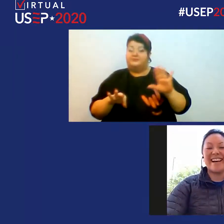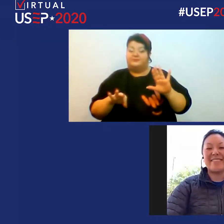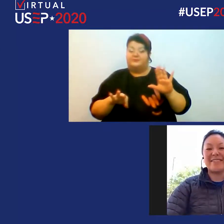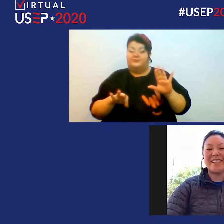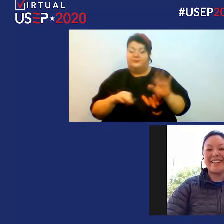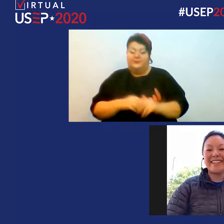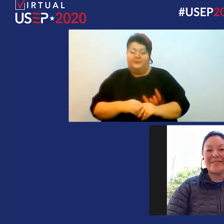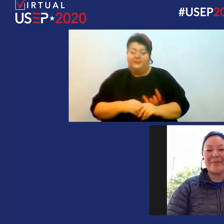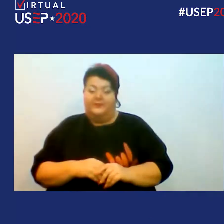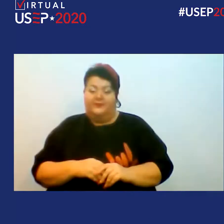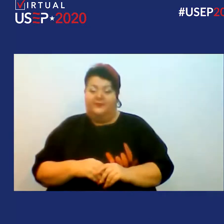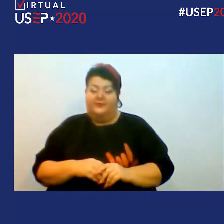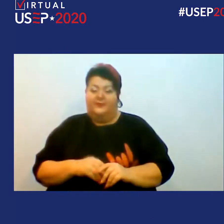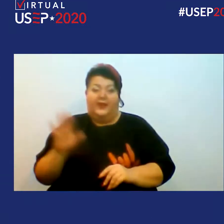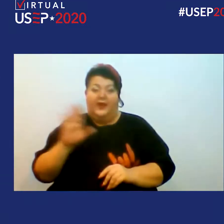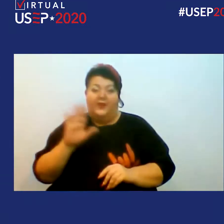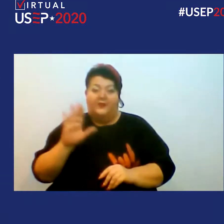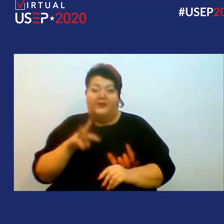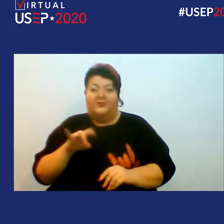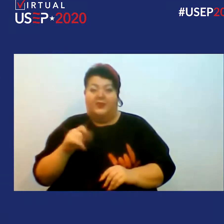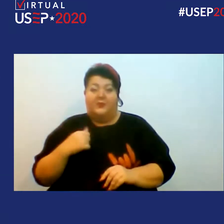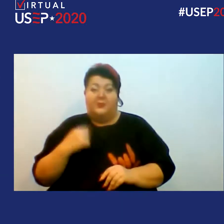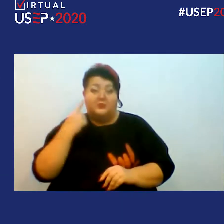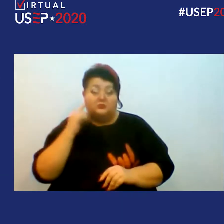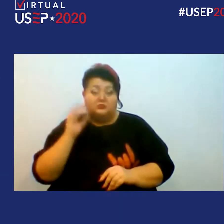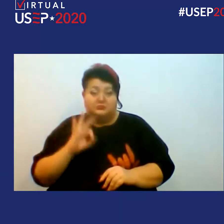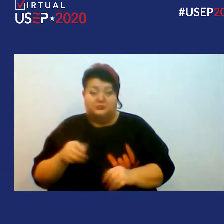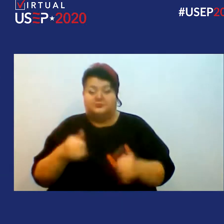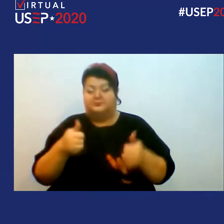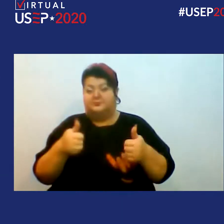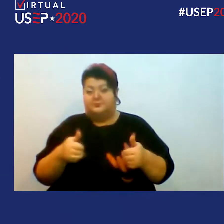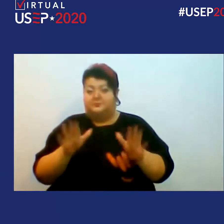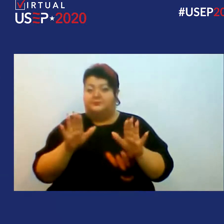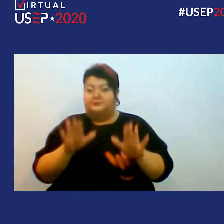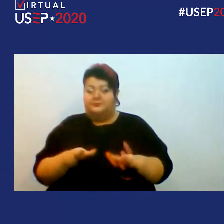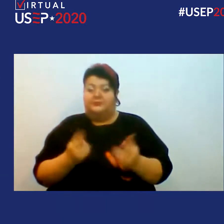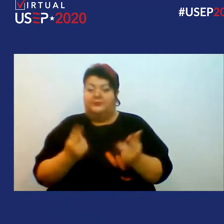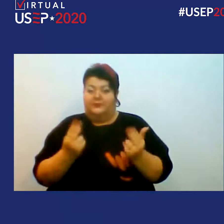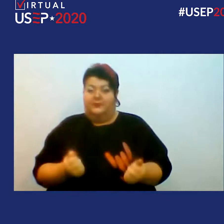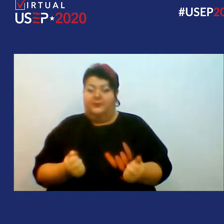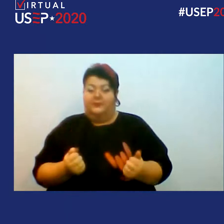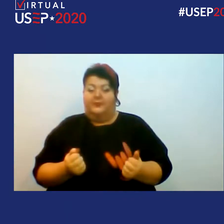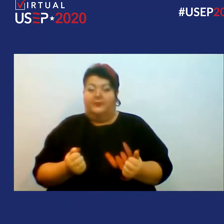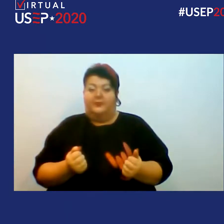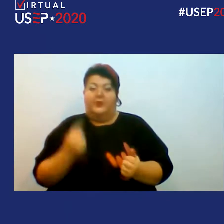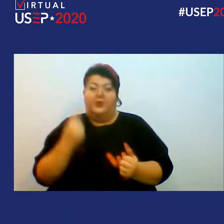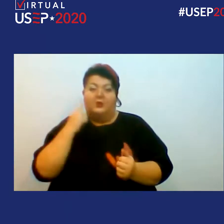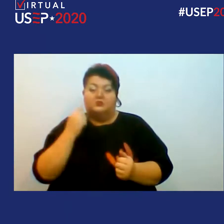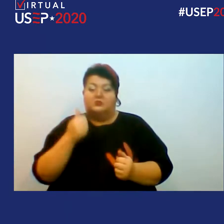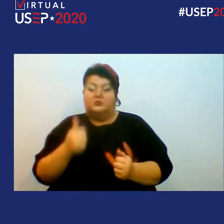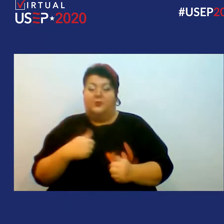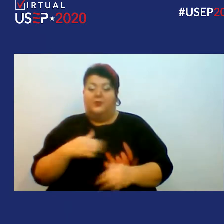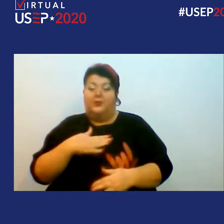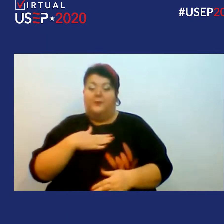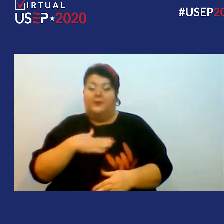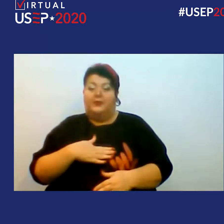Hey, Meredith. Hi, everyone. Can you hear me okay? We hear you great. Great. It's so great to join this